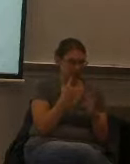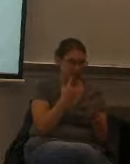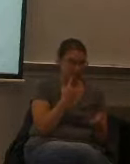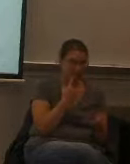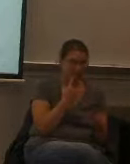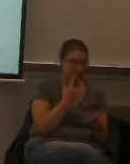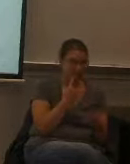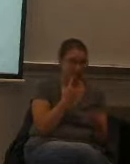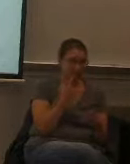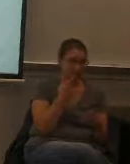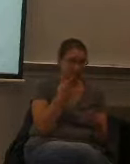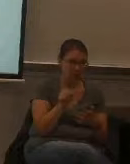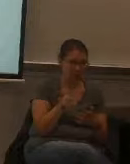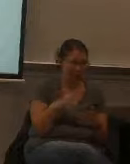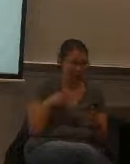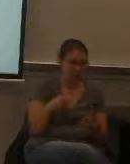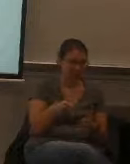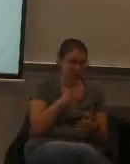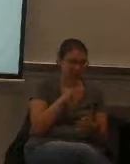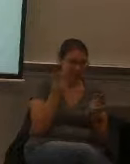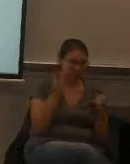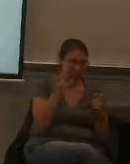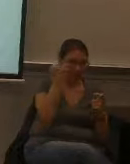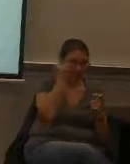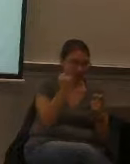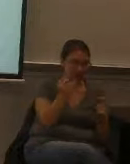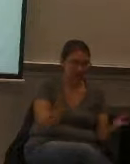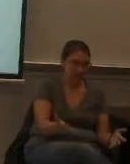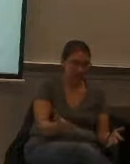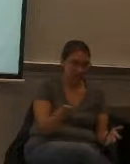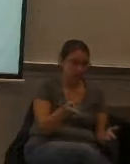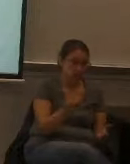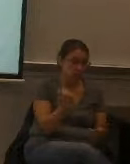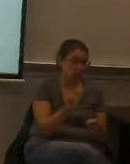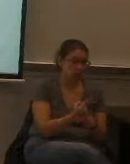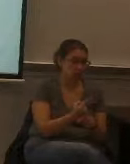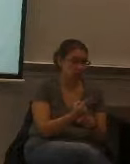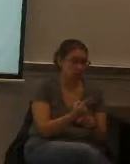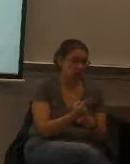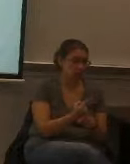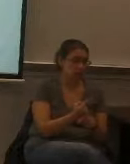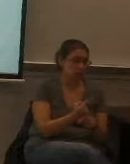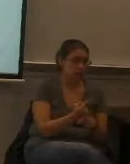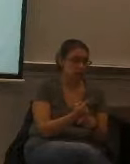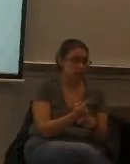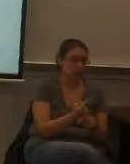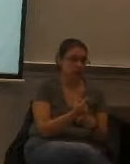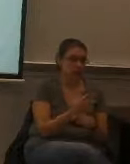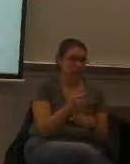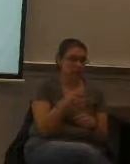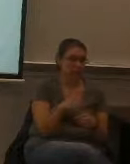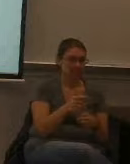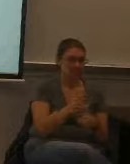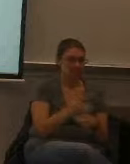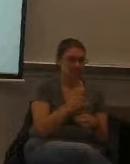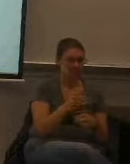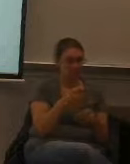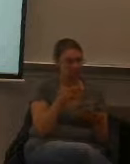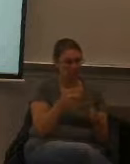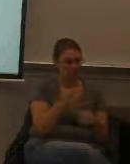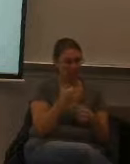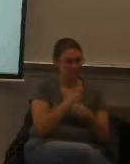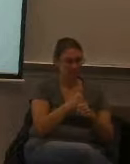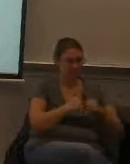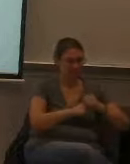know, you've got to accept this. This is a major idea. And he was correct. In a sense, this formed the